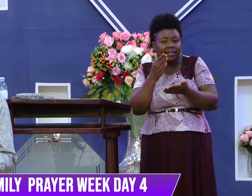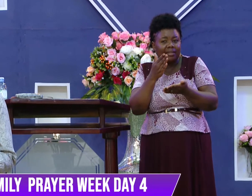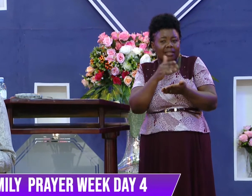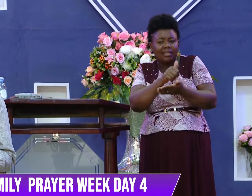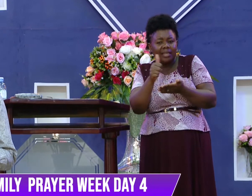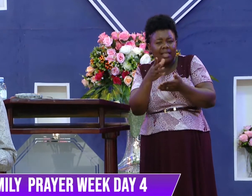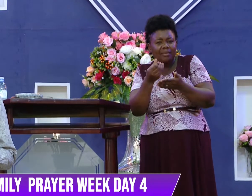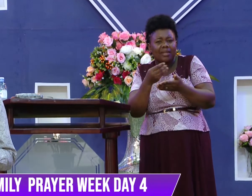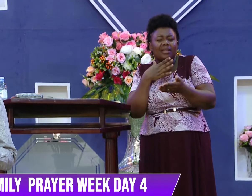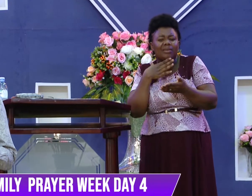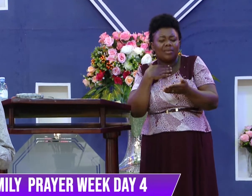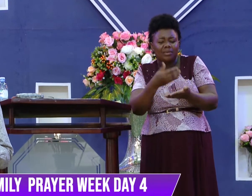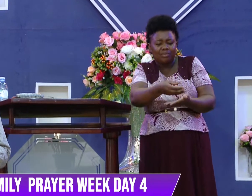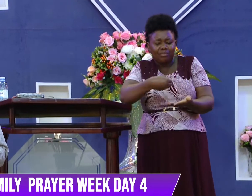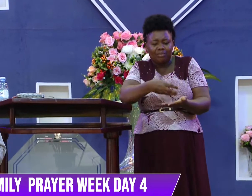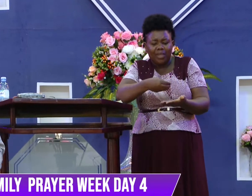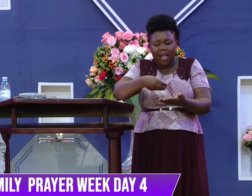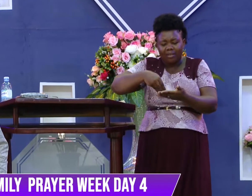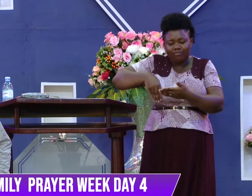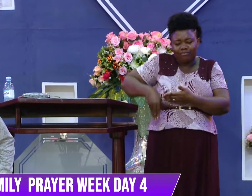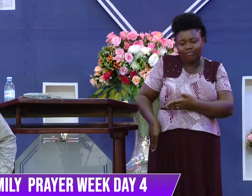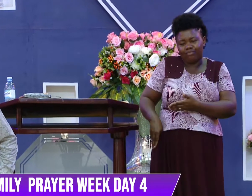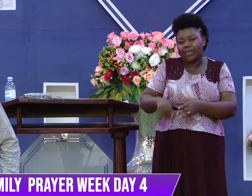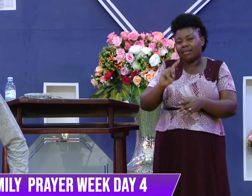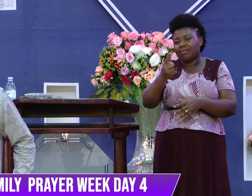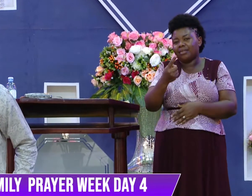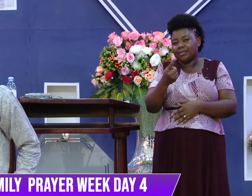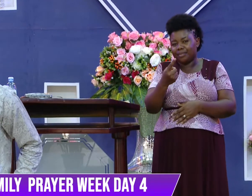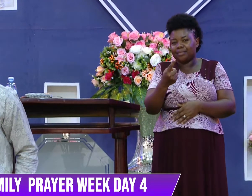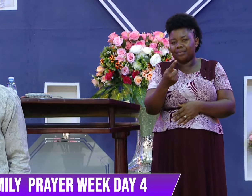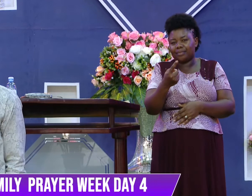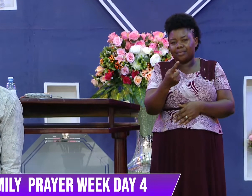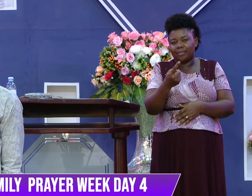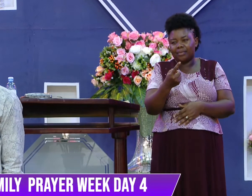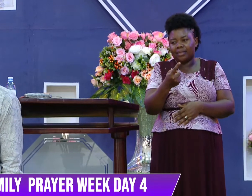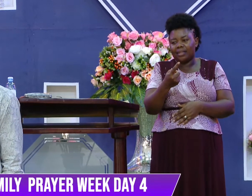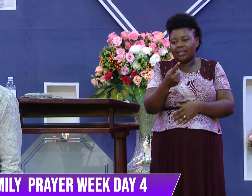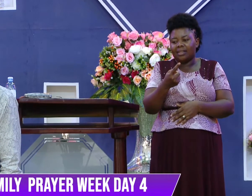before he asks you for anything, he first takes his balance. I